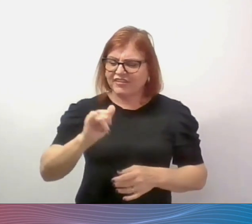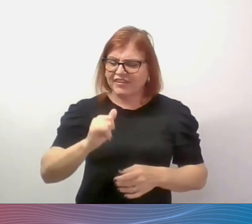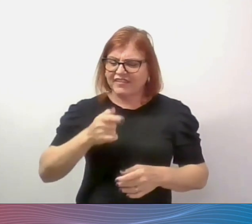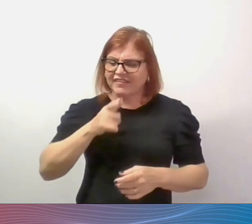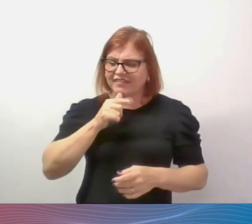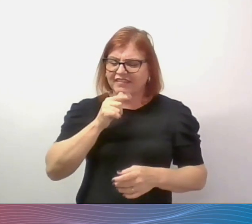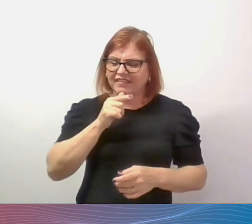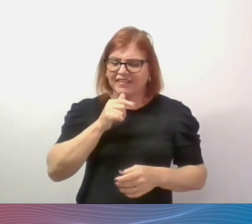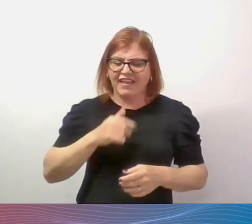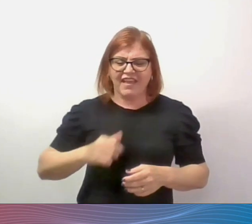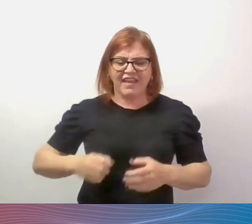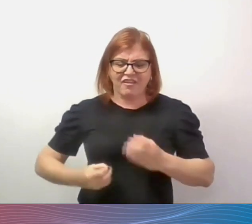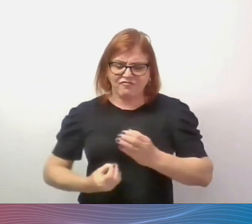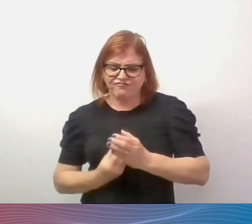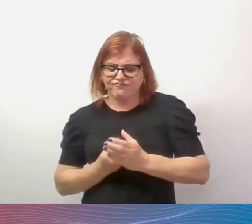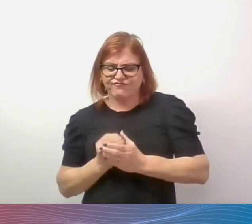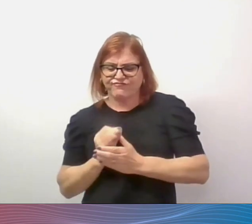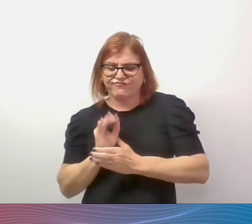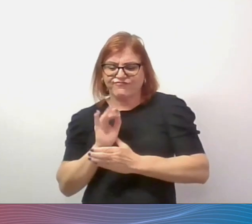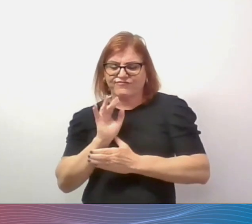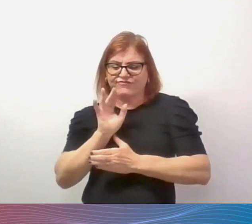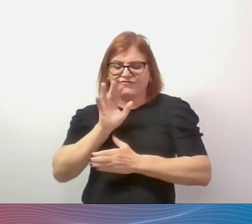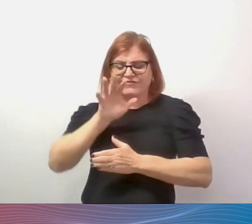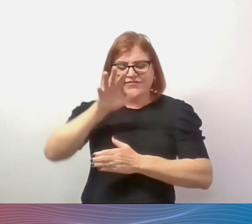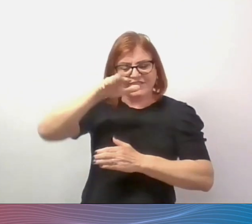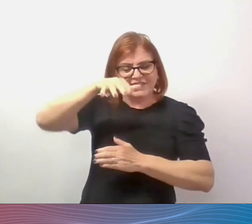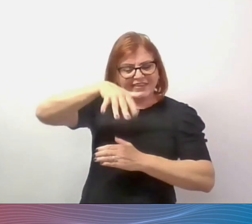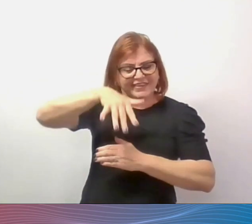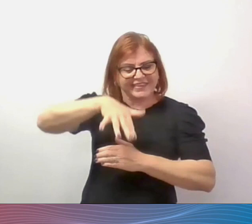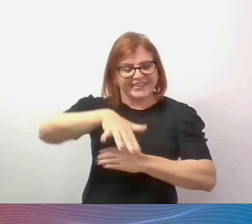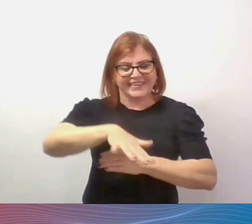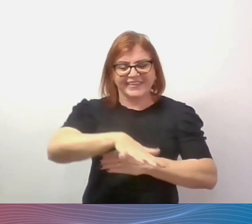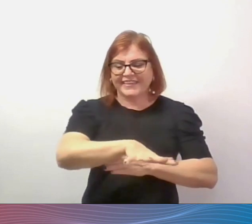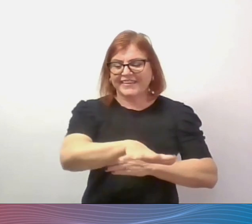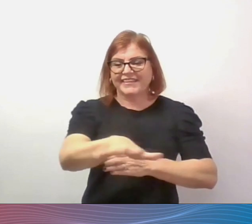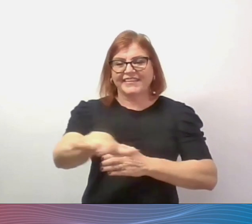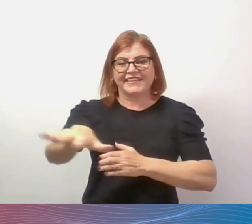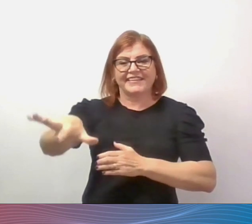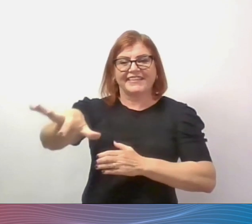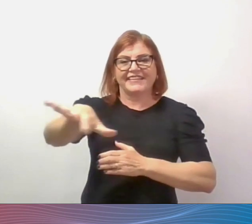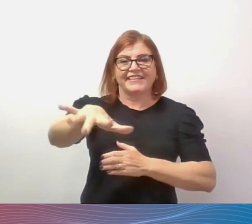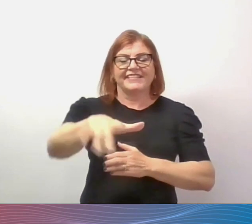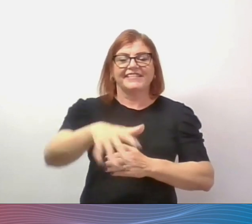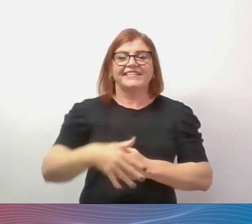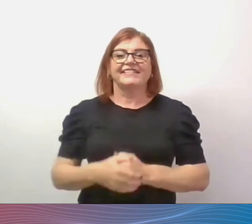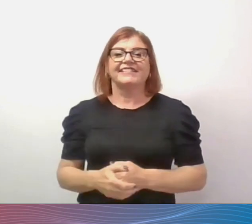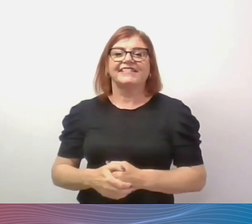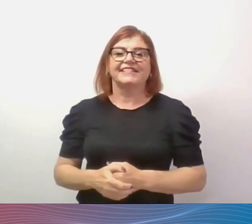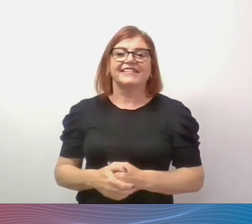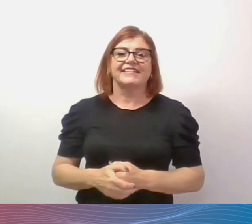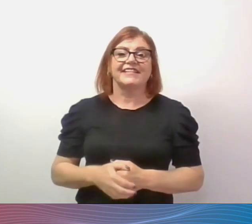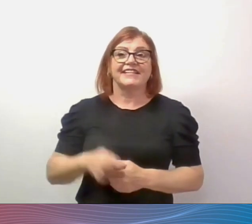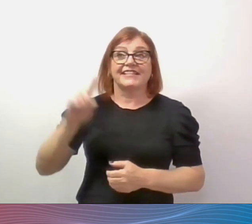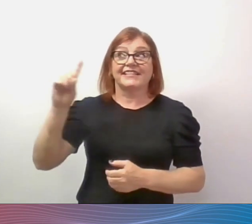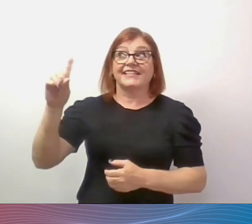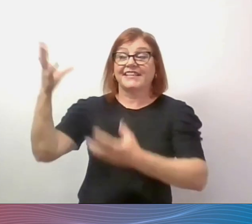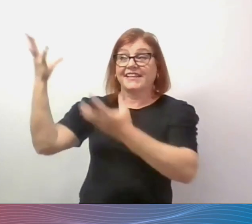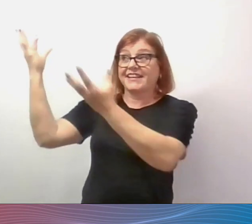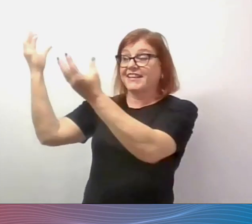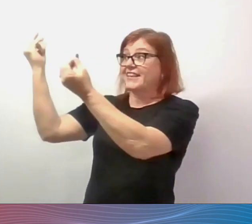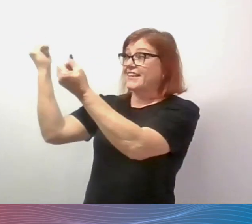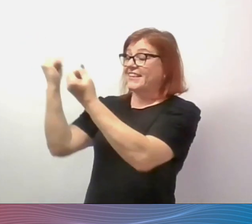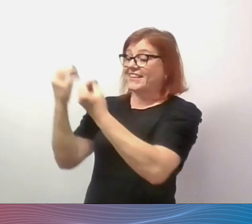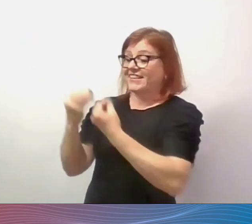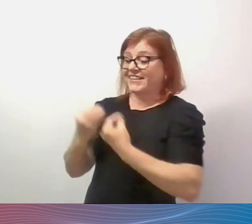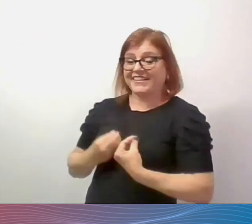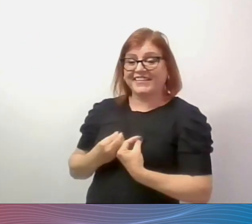in me, out of his inner being will flow rivers of living water. Deus é esse doador cheio de riqueza